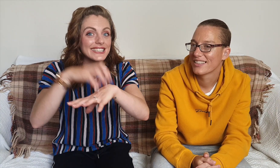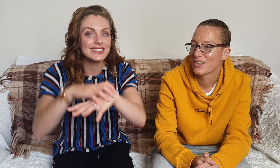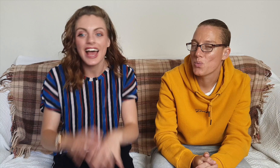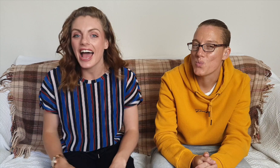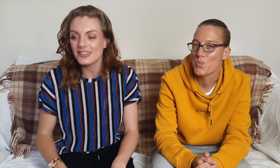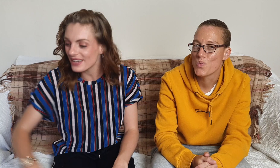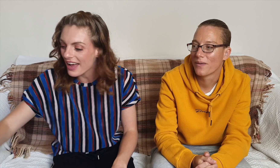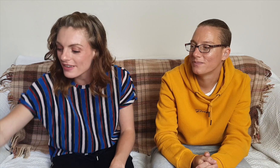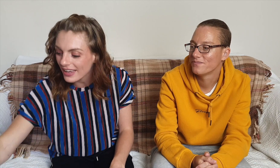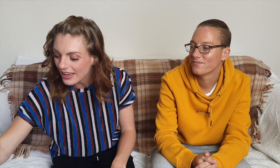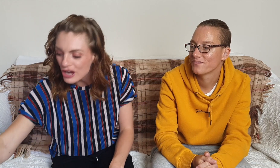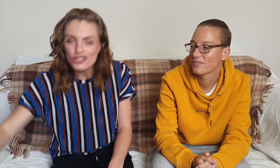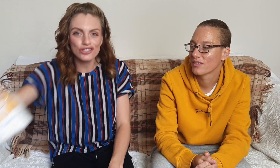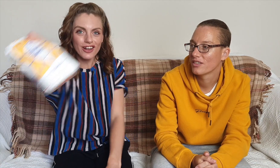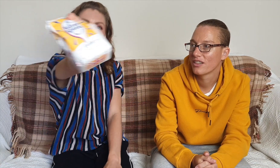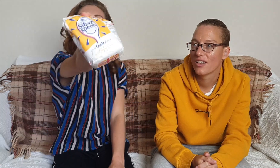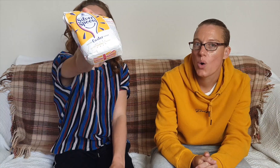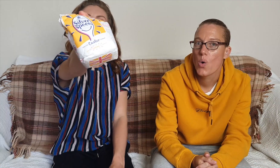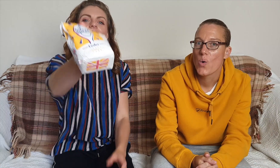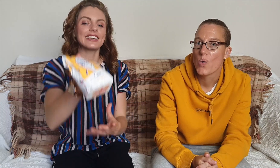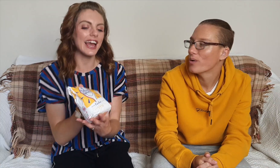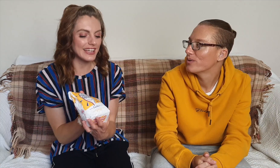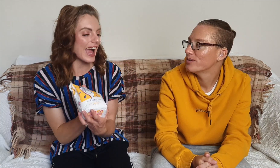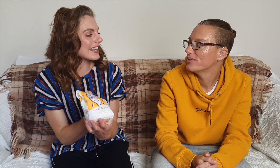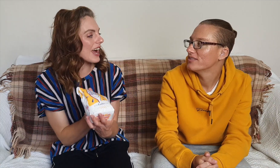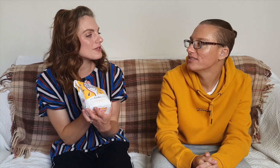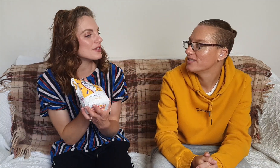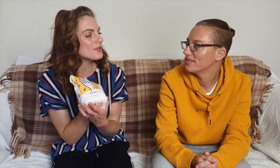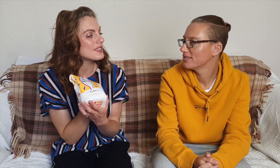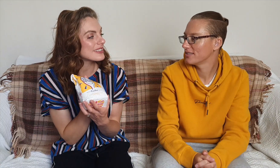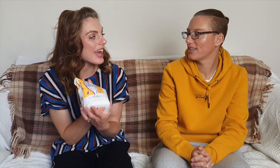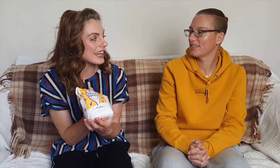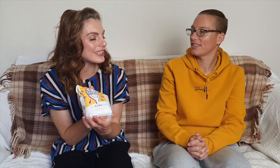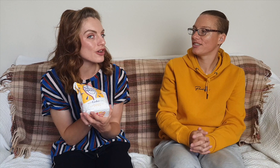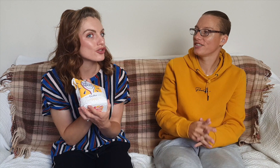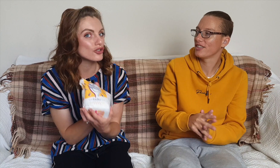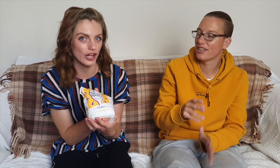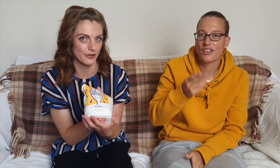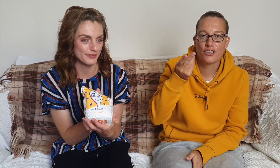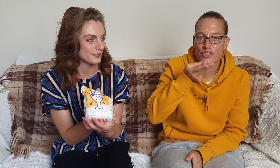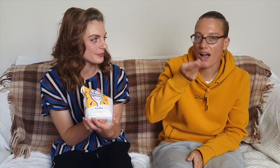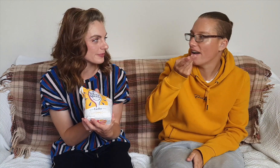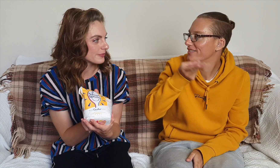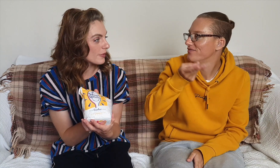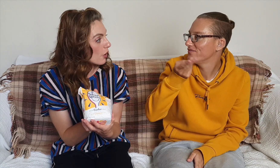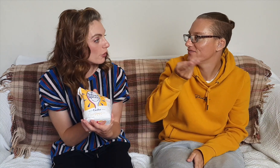cakes. And we have here sugar. Kellyanne, how do you sign sugar? Sugar. Ooh,